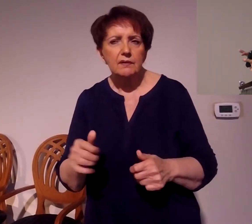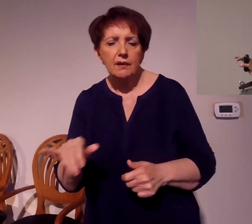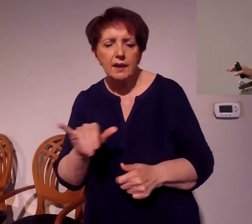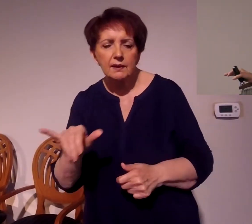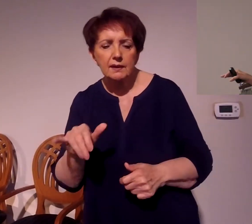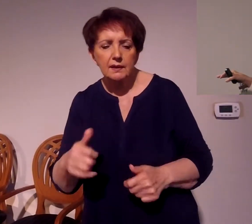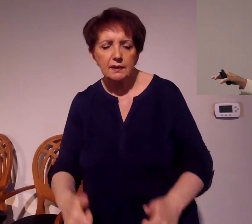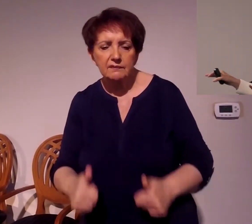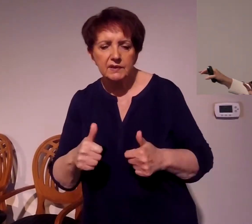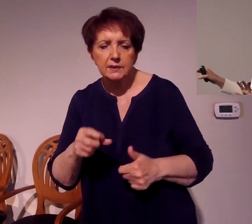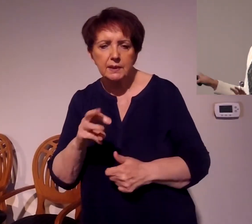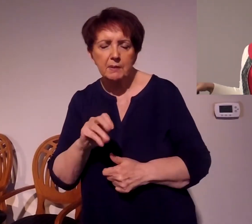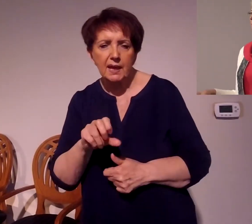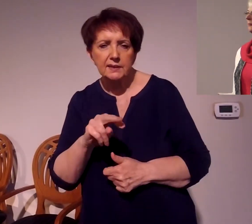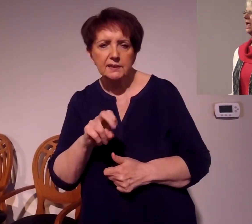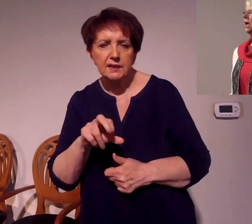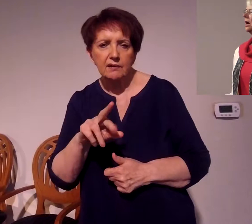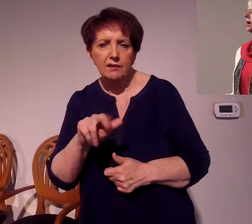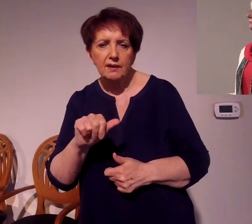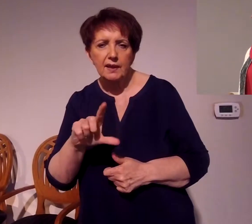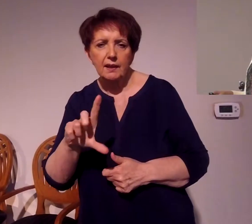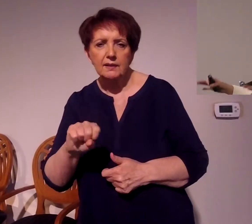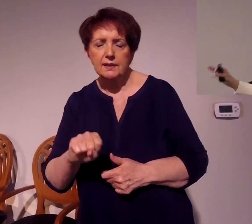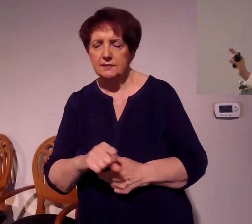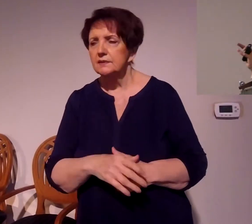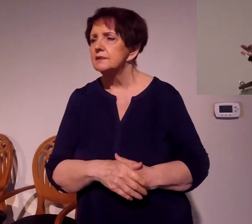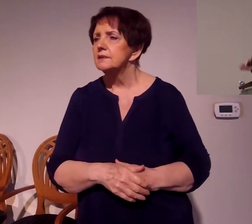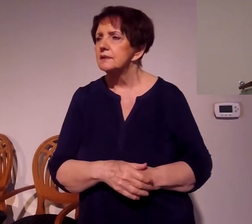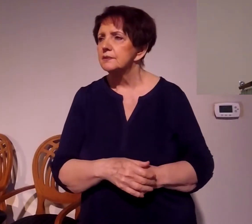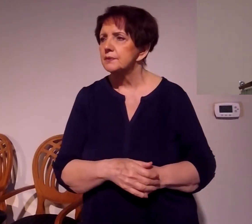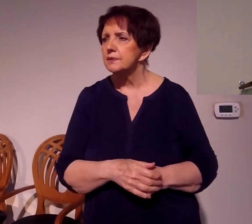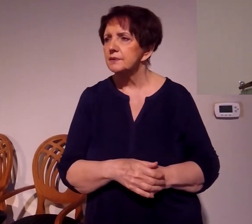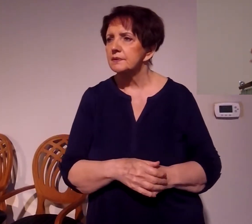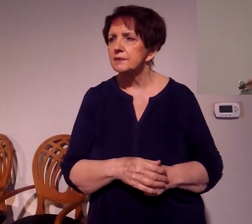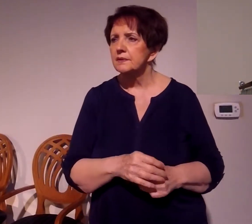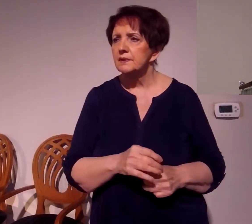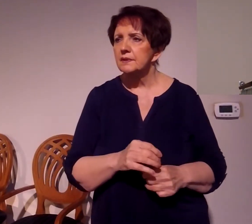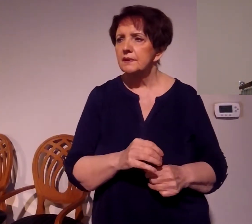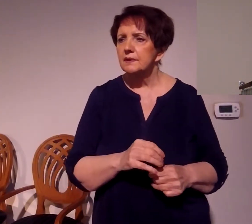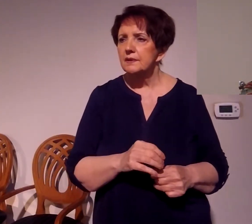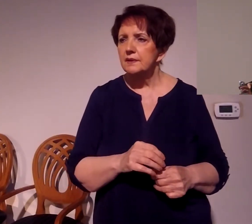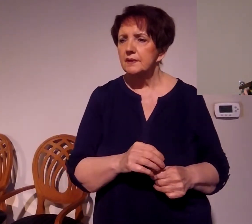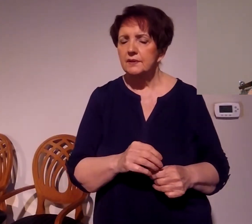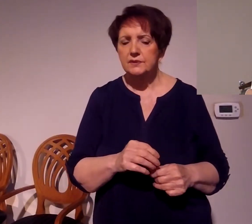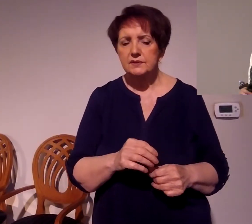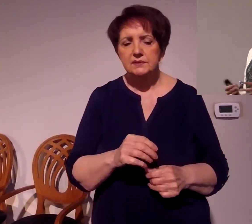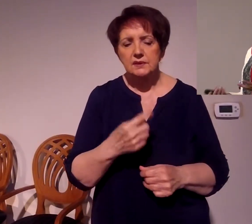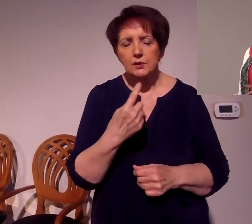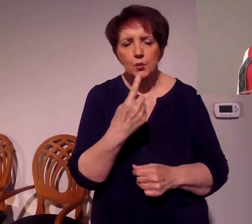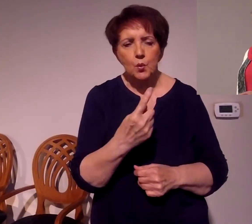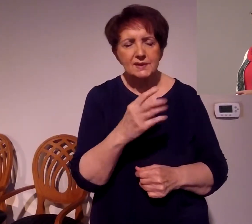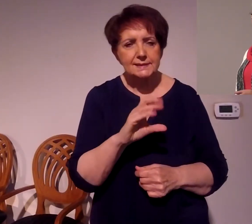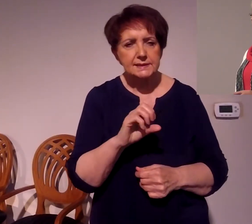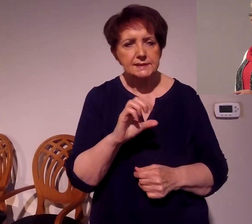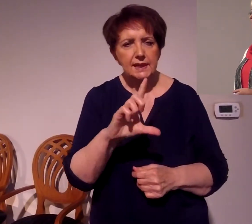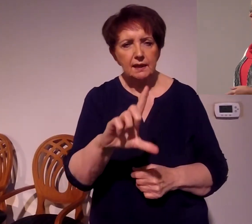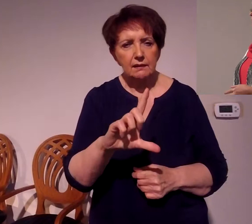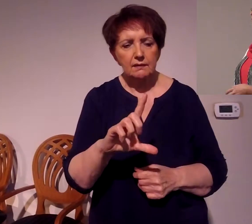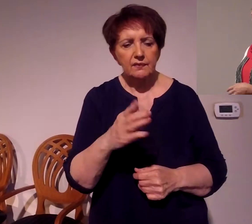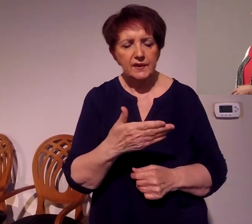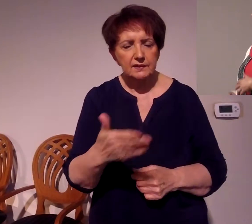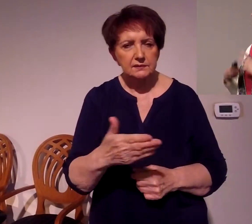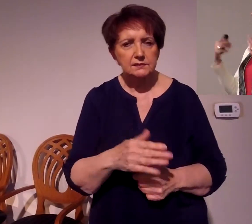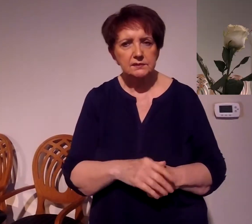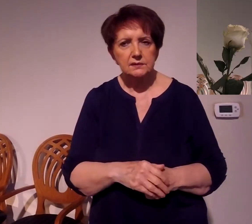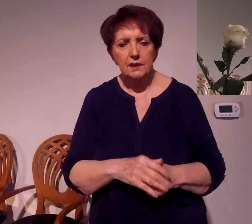very strange things. Lichens, moss, plants, all these little one-celled creatures, all the way to plants. And then,